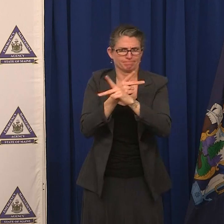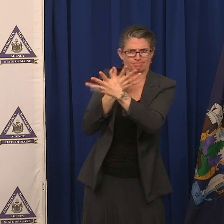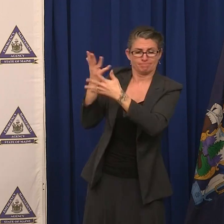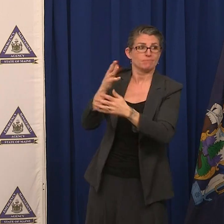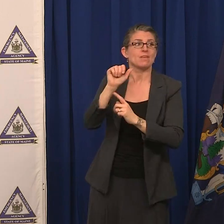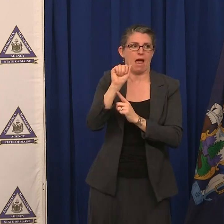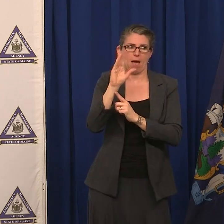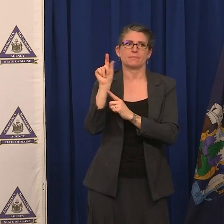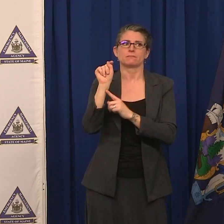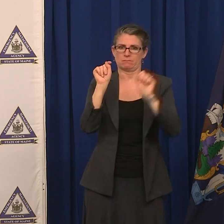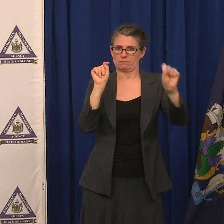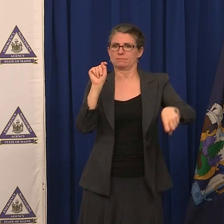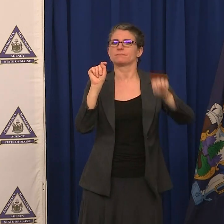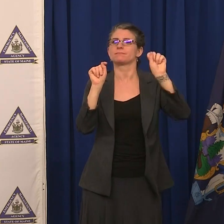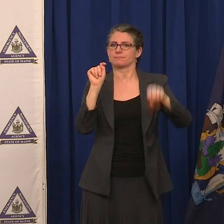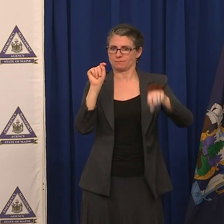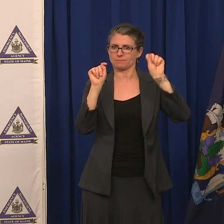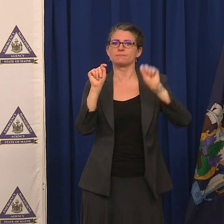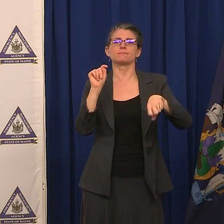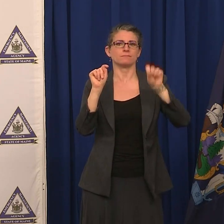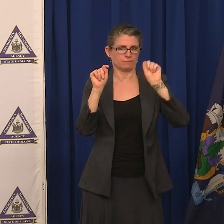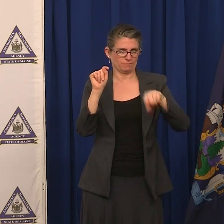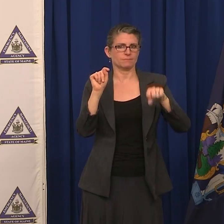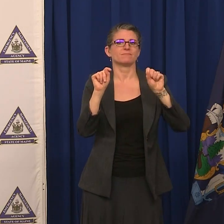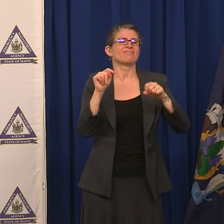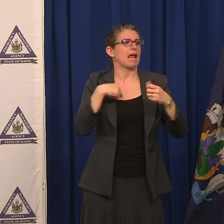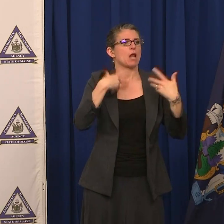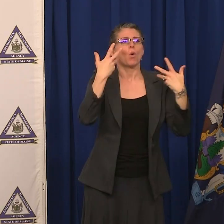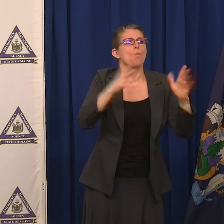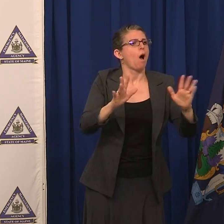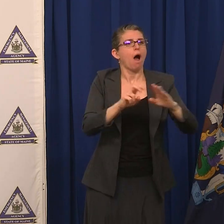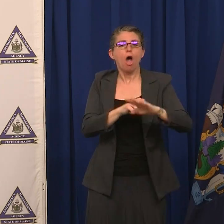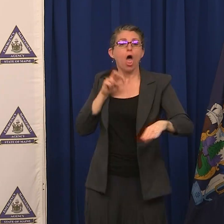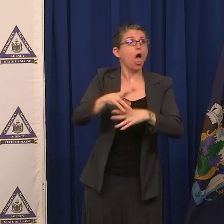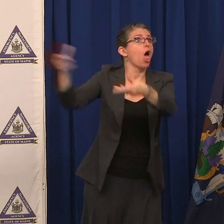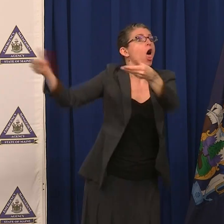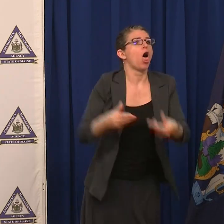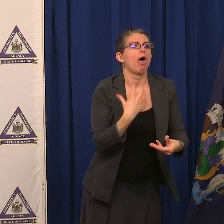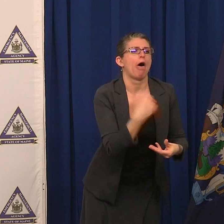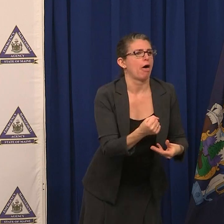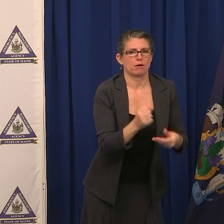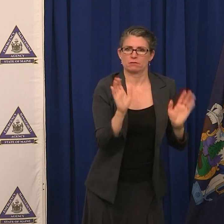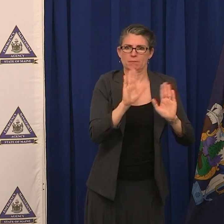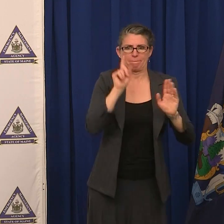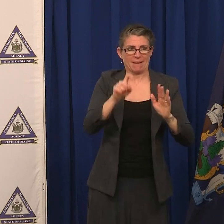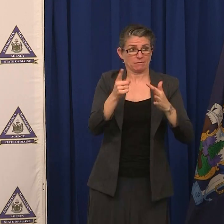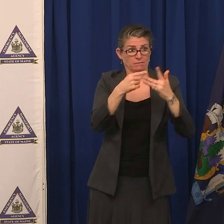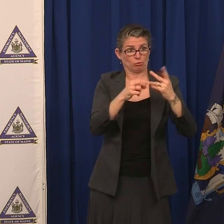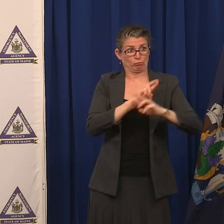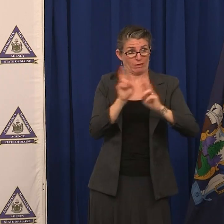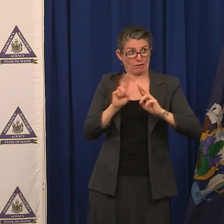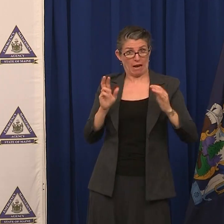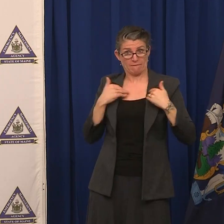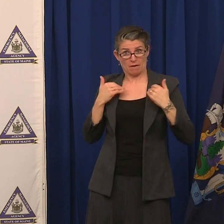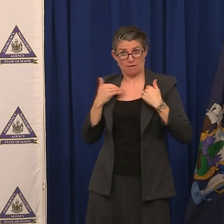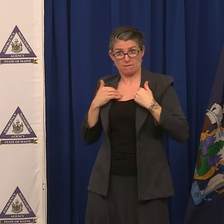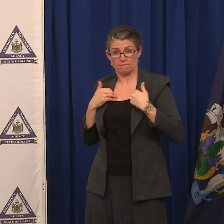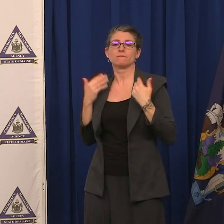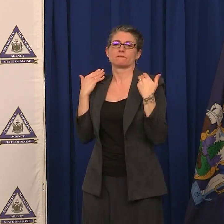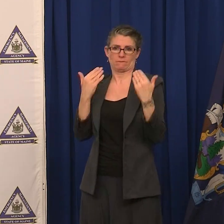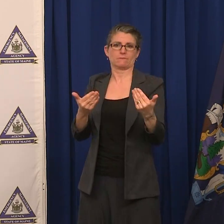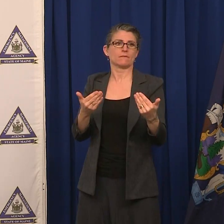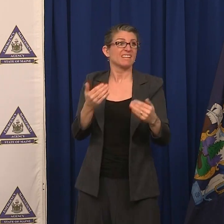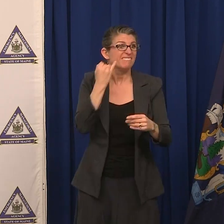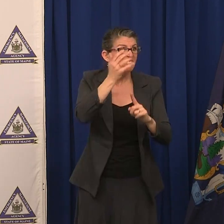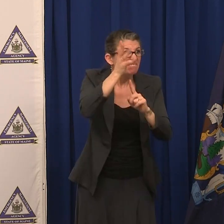questions before I get ahead of myself. We're very interested in this platform because of its speed as well as its